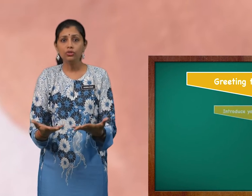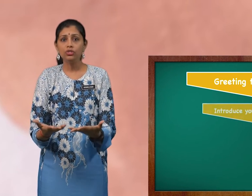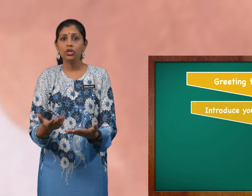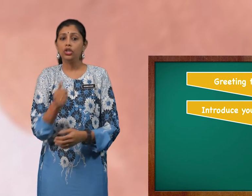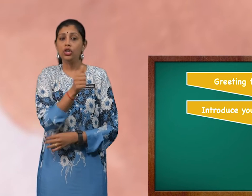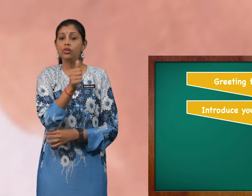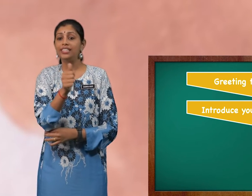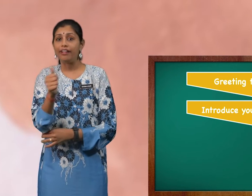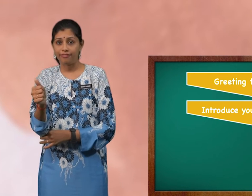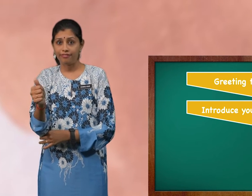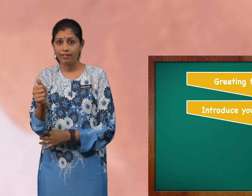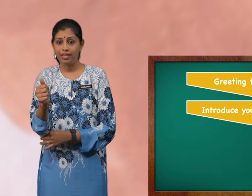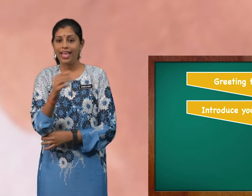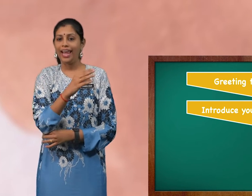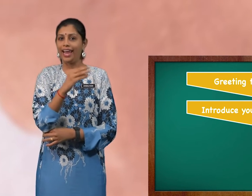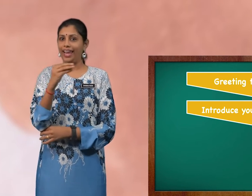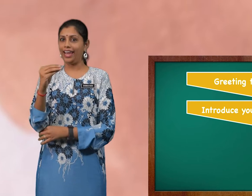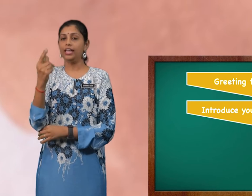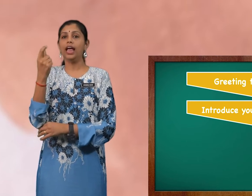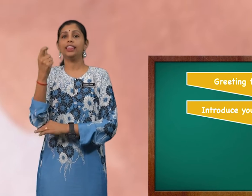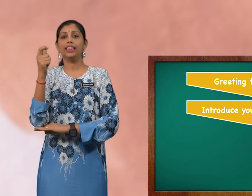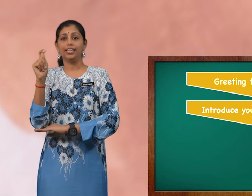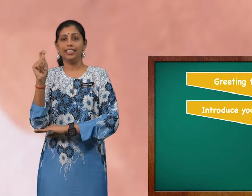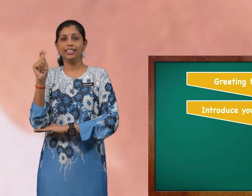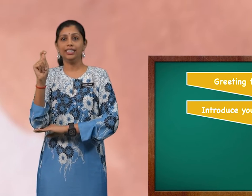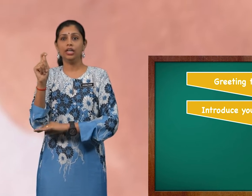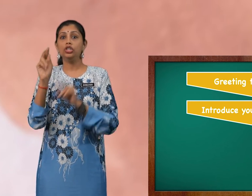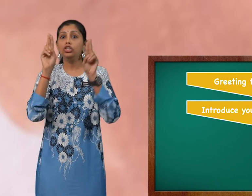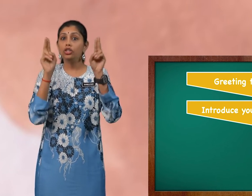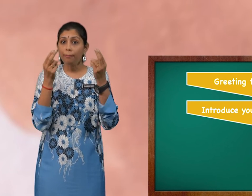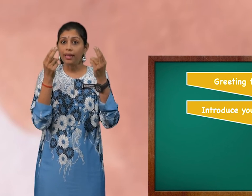Introduce yourself and the topic.